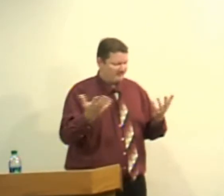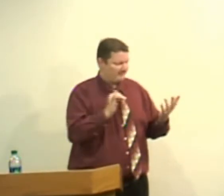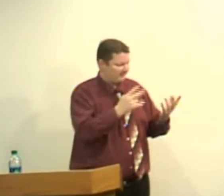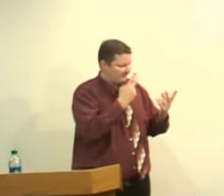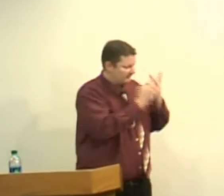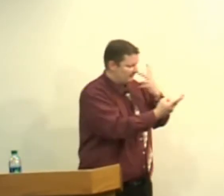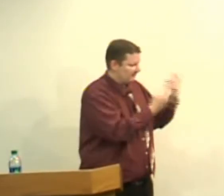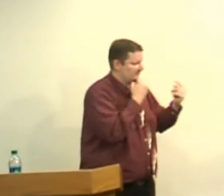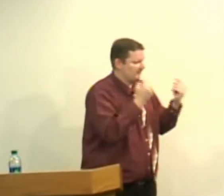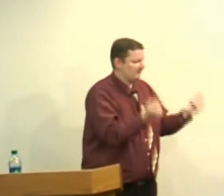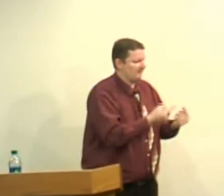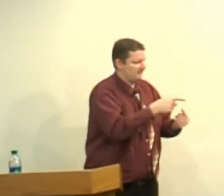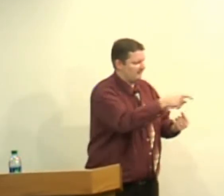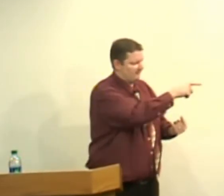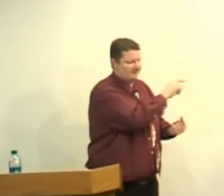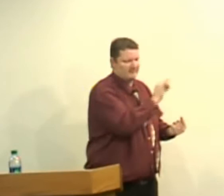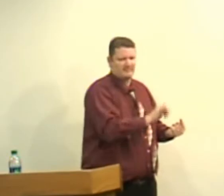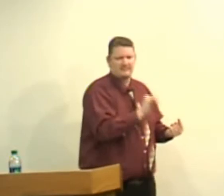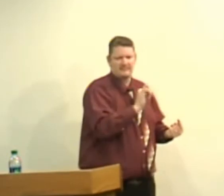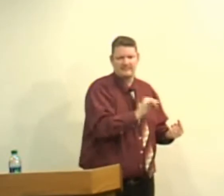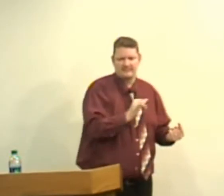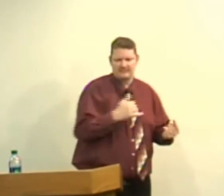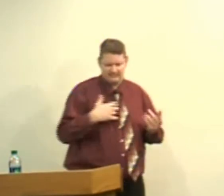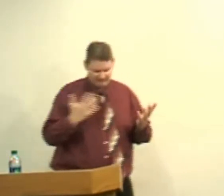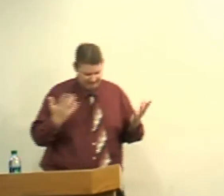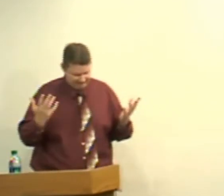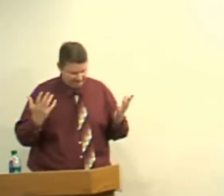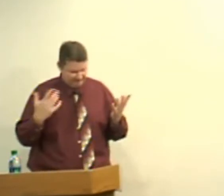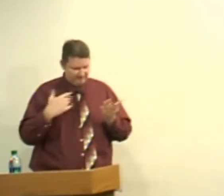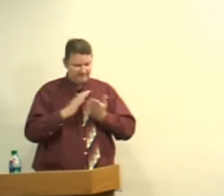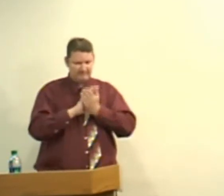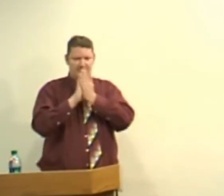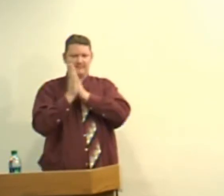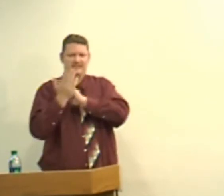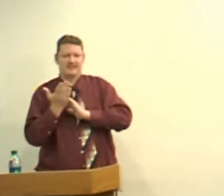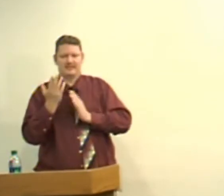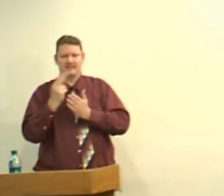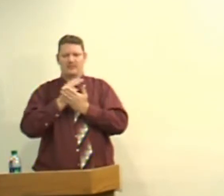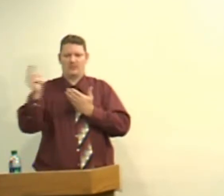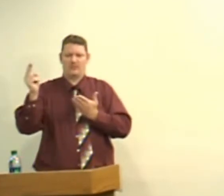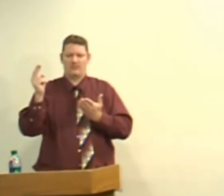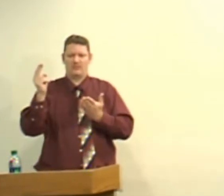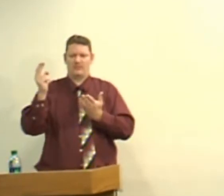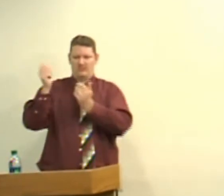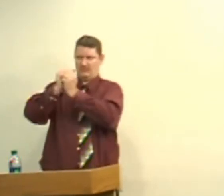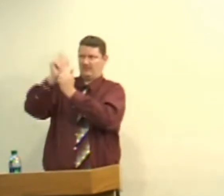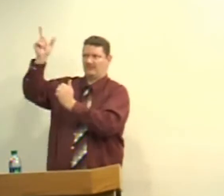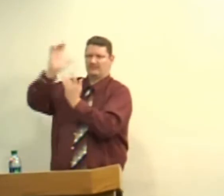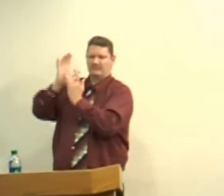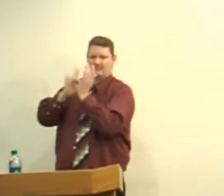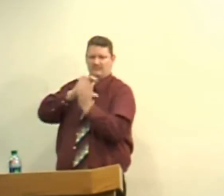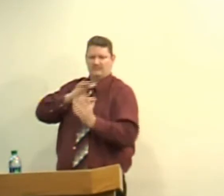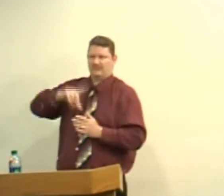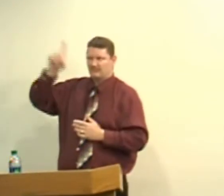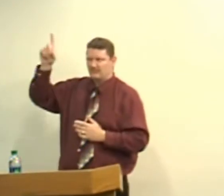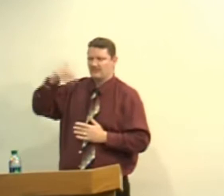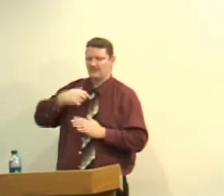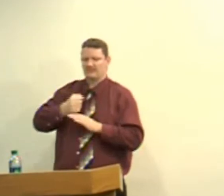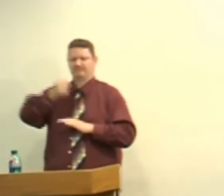Because once you have been saved, you look and you see that sin is not what you want, because you have become holy. You have been made